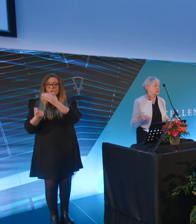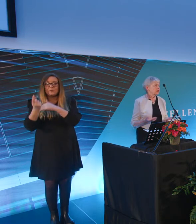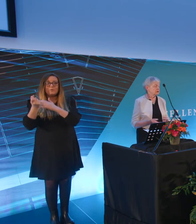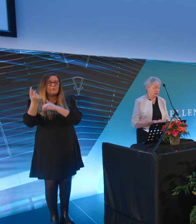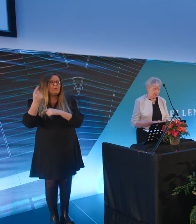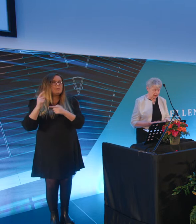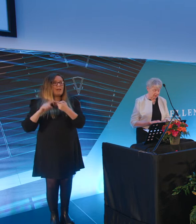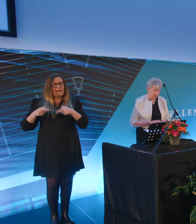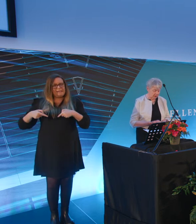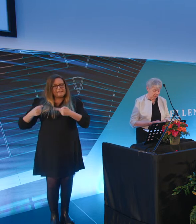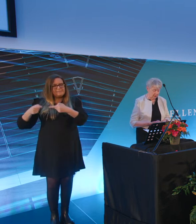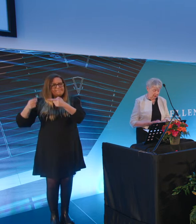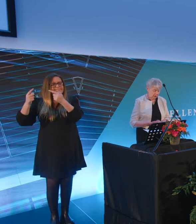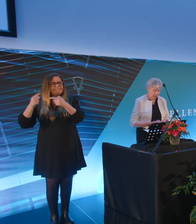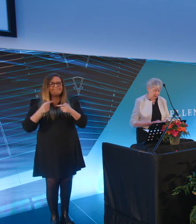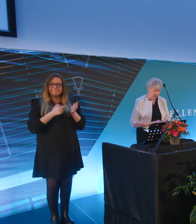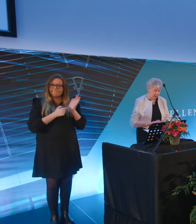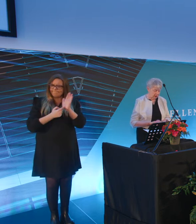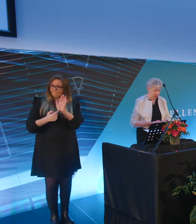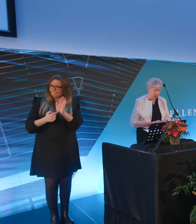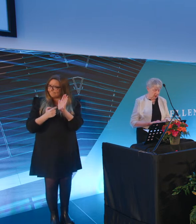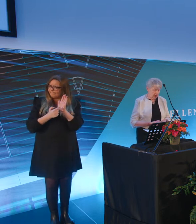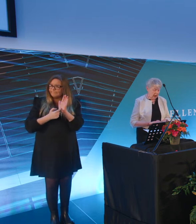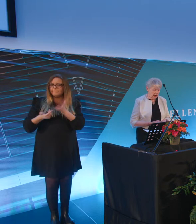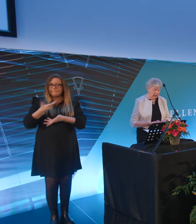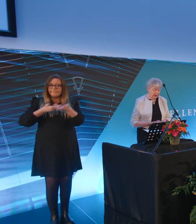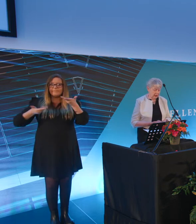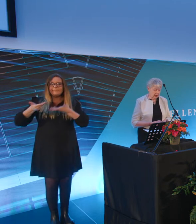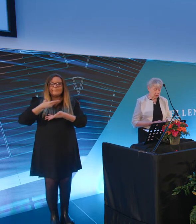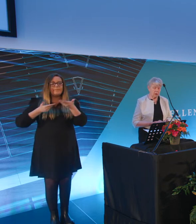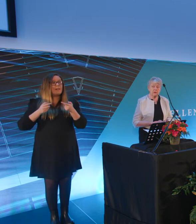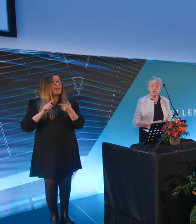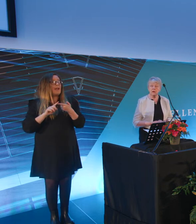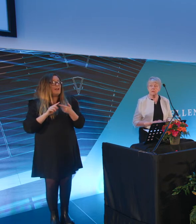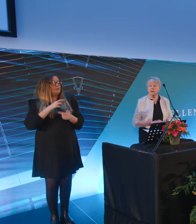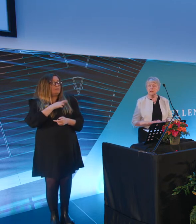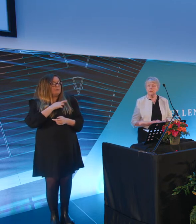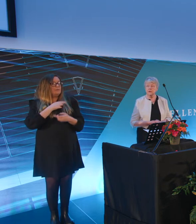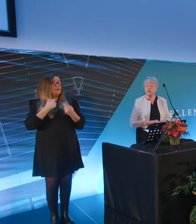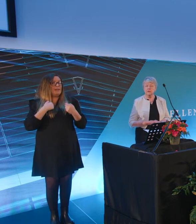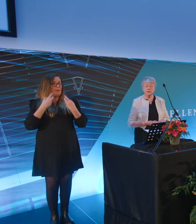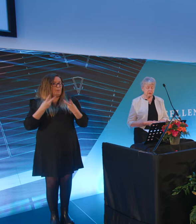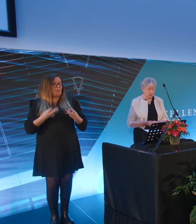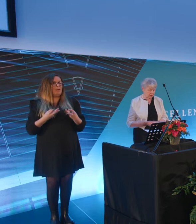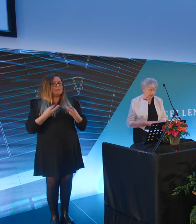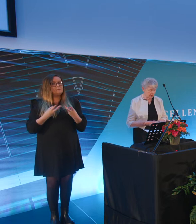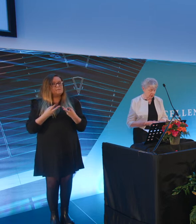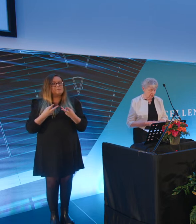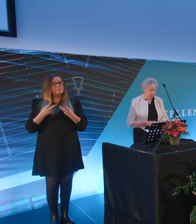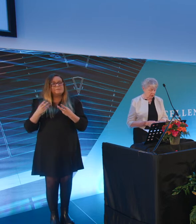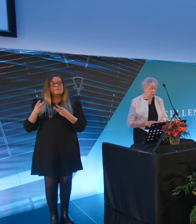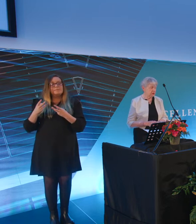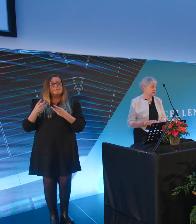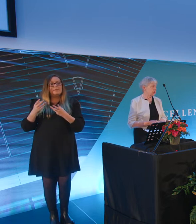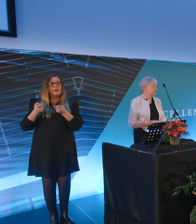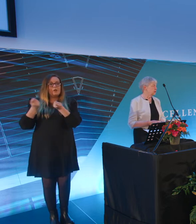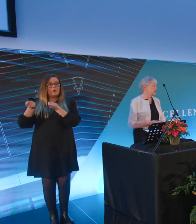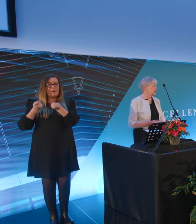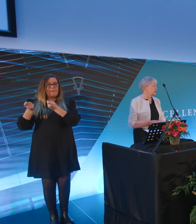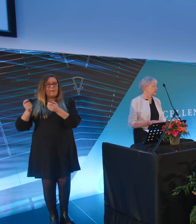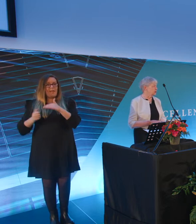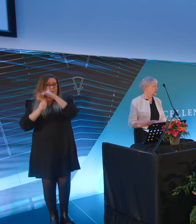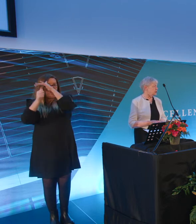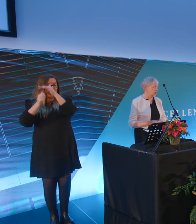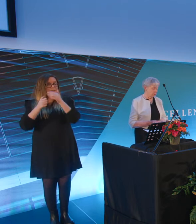points that are in this strategy. And I want, on behalf of the governing authority, to extend